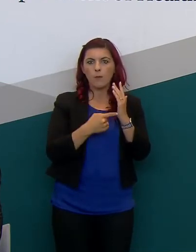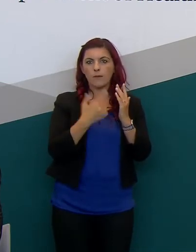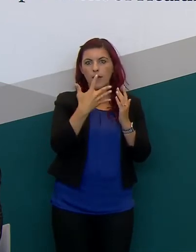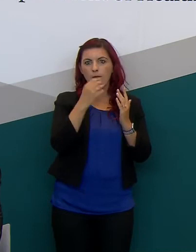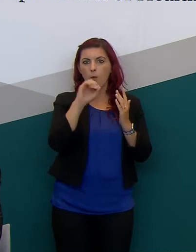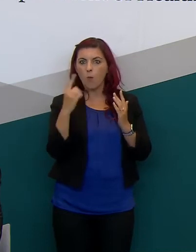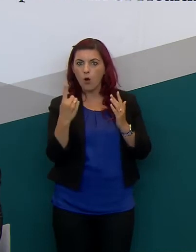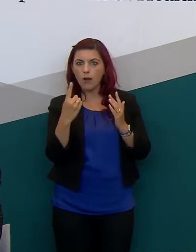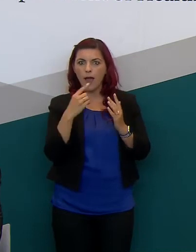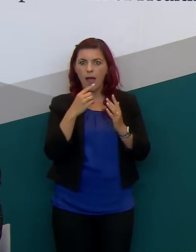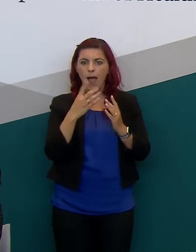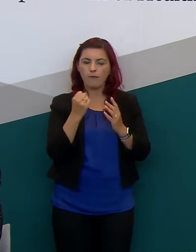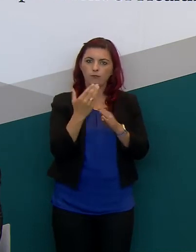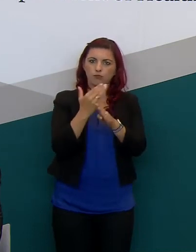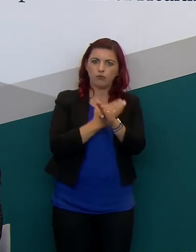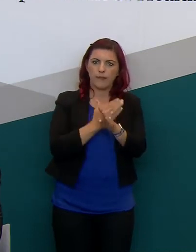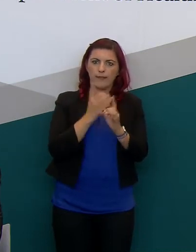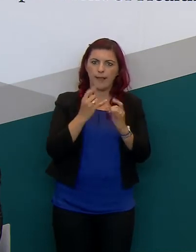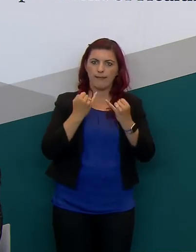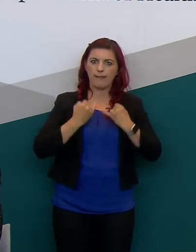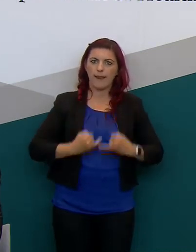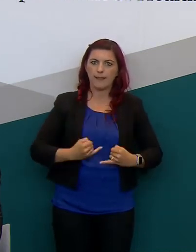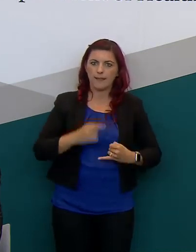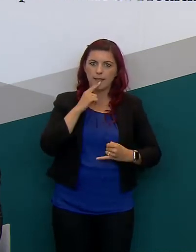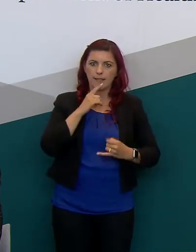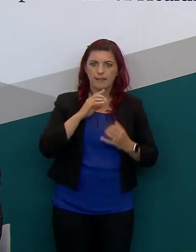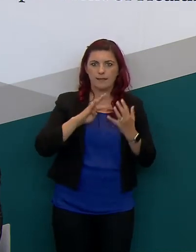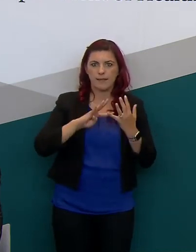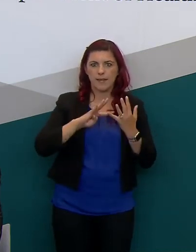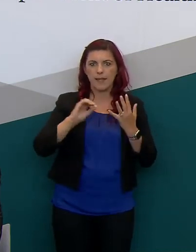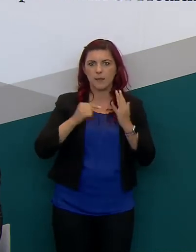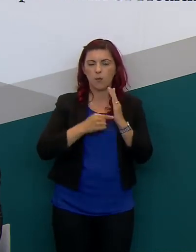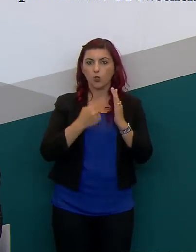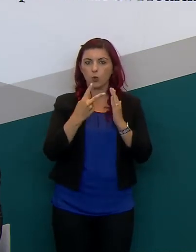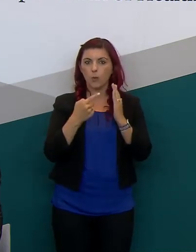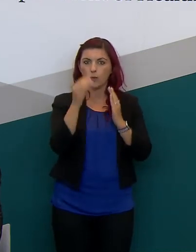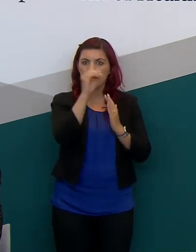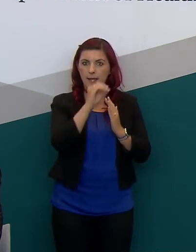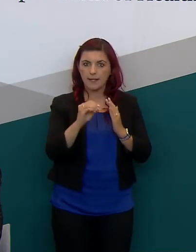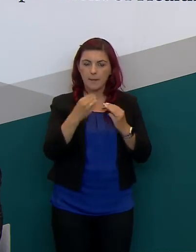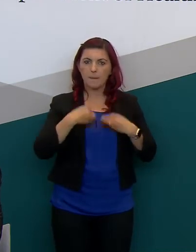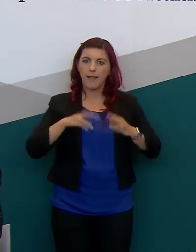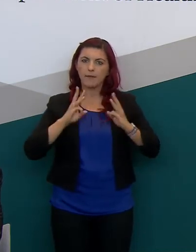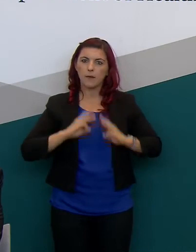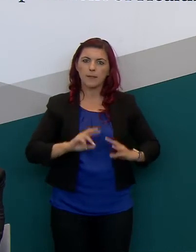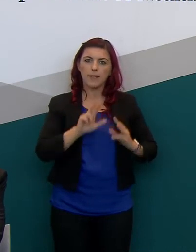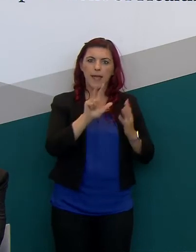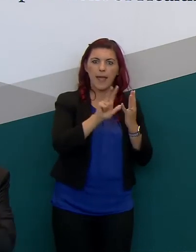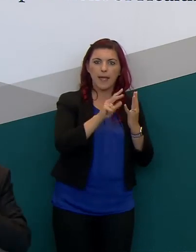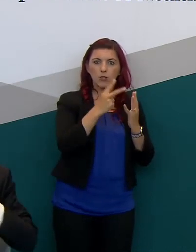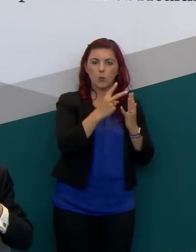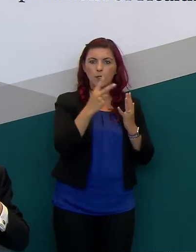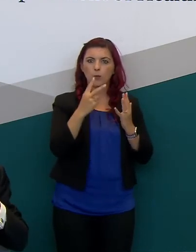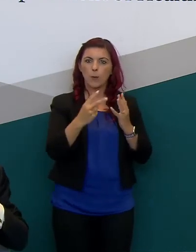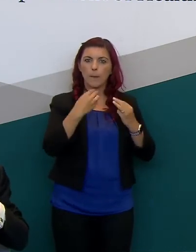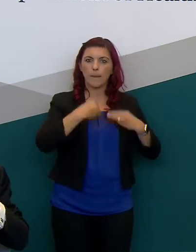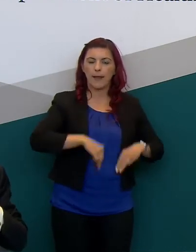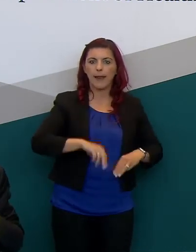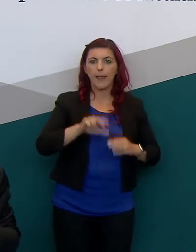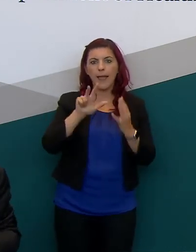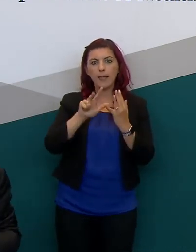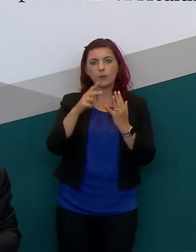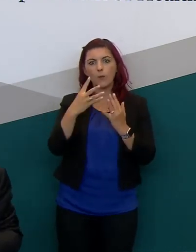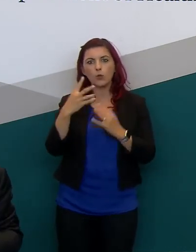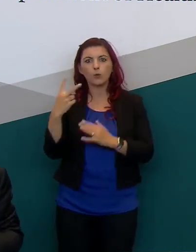1,501, we report 799 conditions, that's 19.2%. Male female breakdown is 822 males,